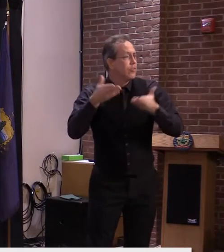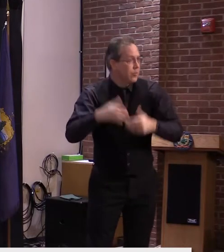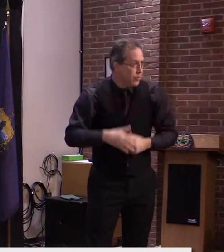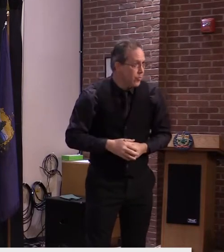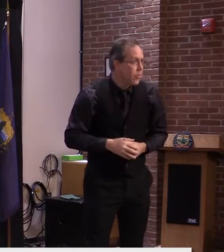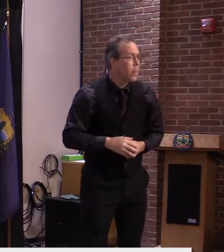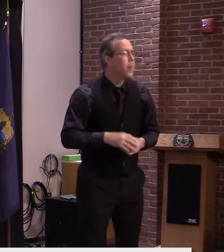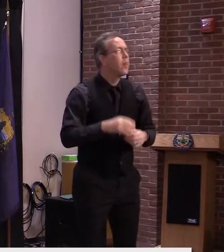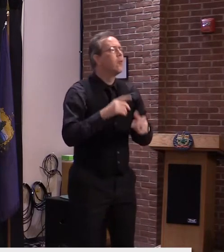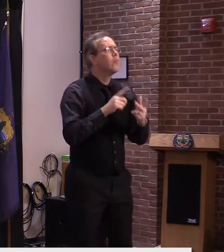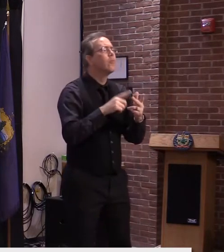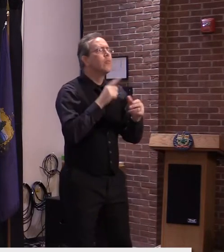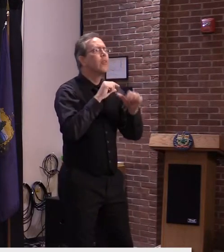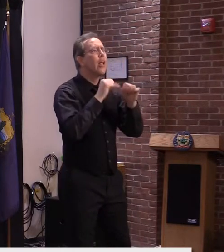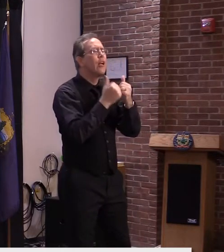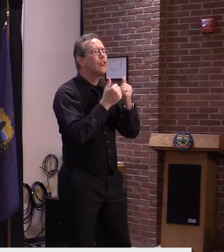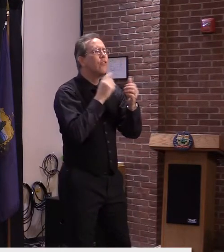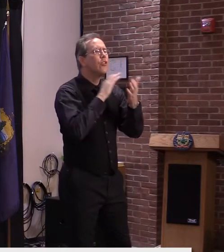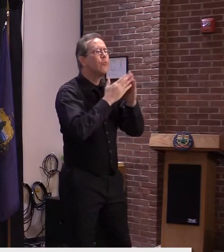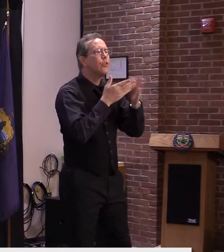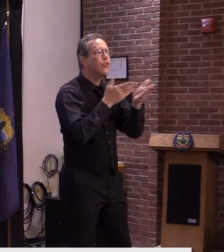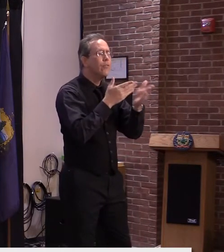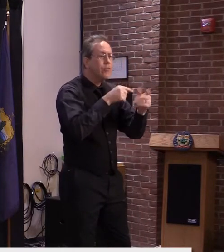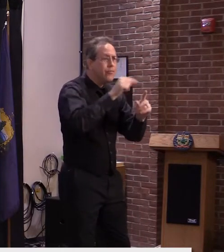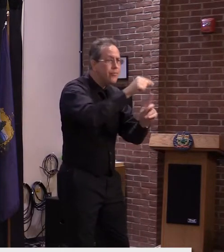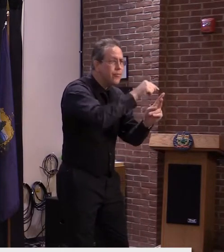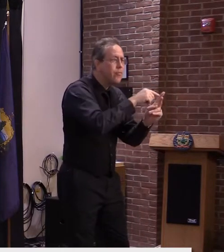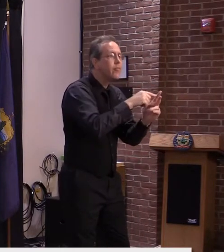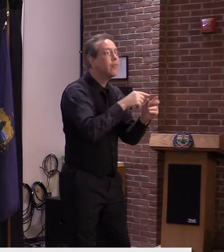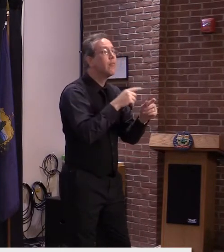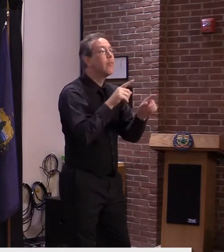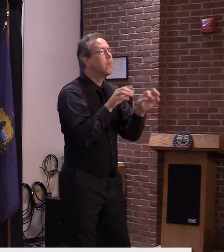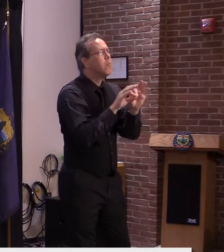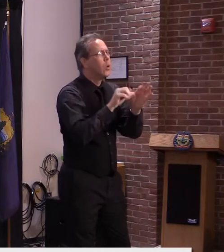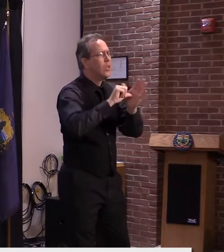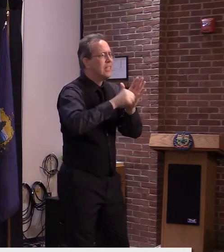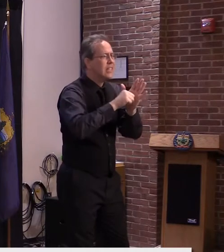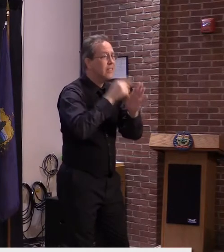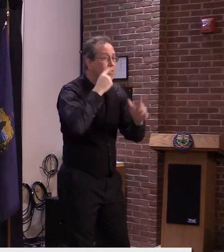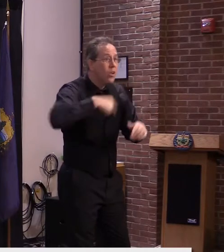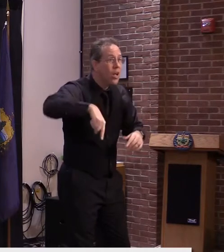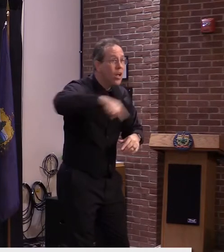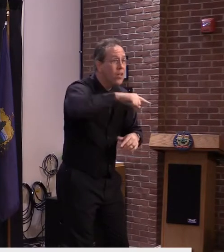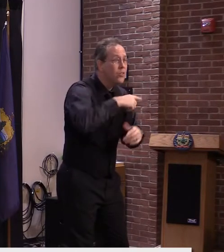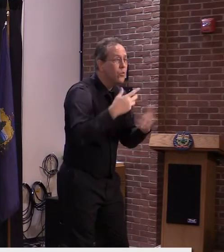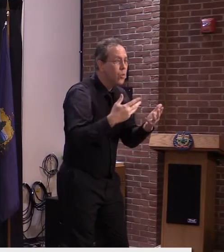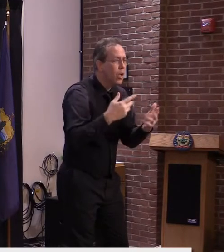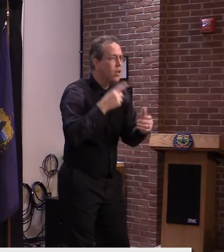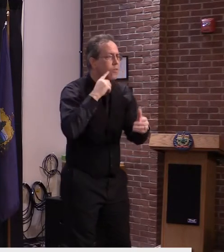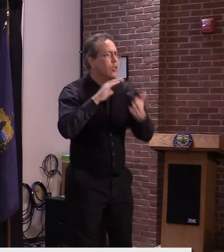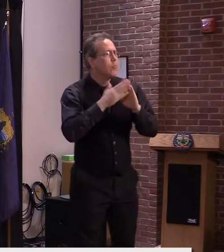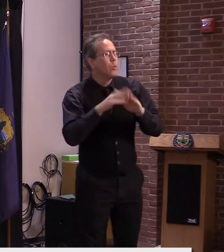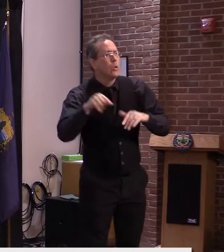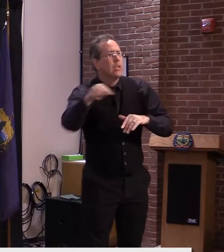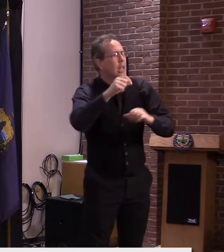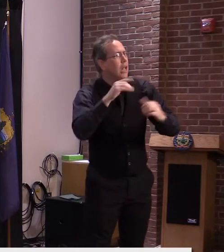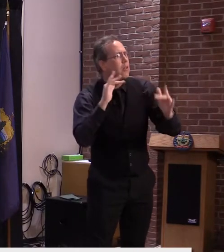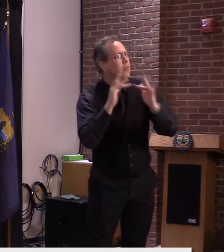for Commerce and Community Development, and most importantly, in a manner that respects the will of our communities.